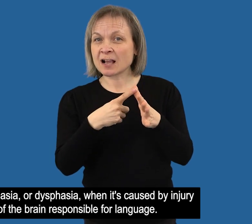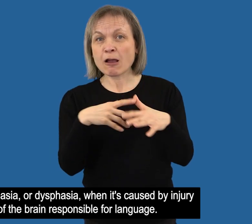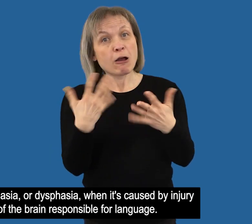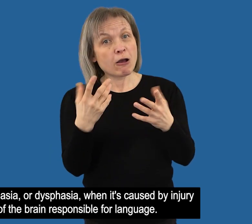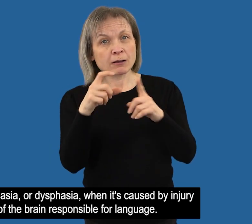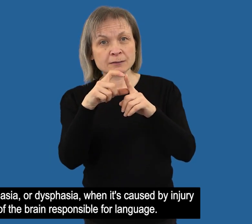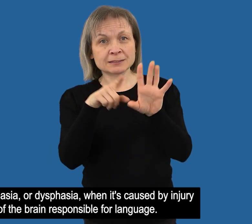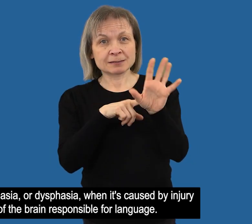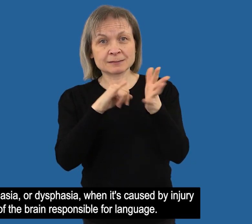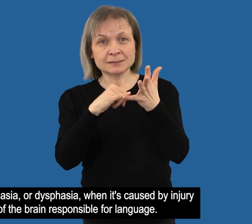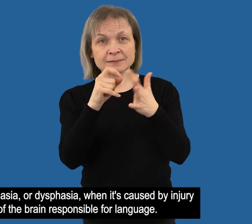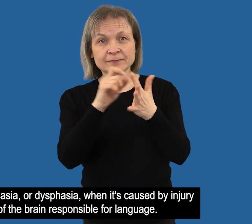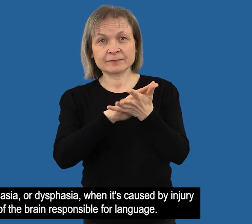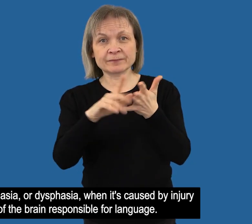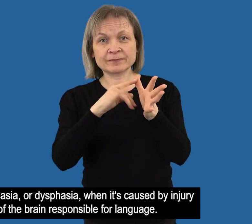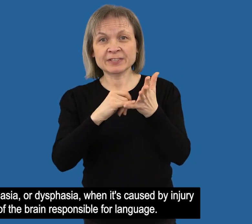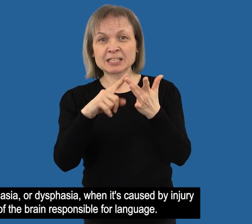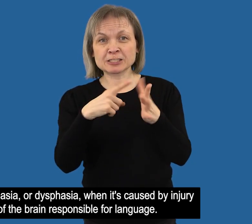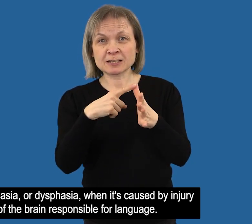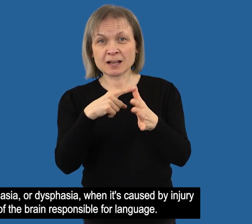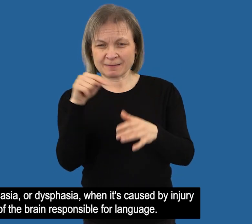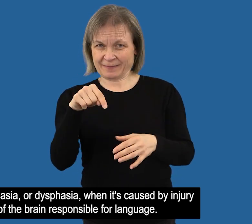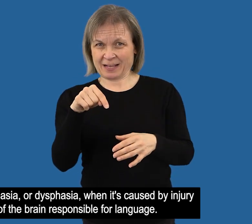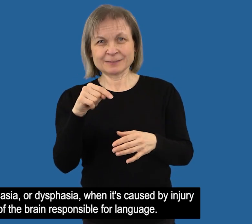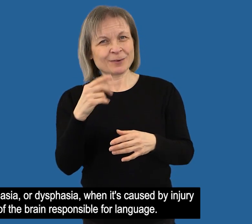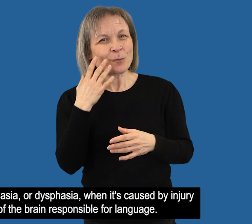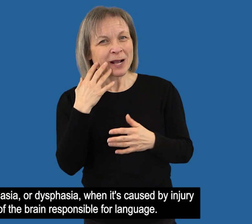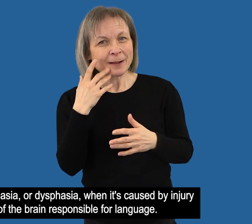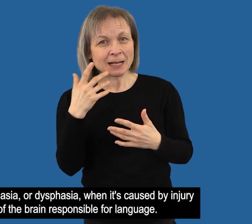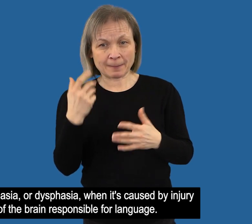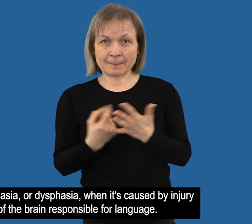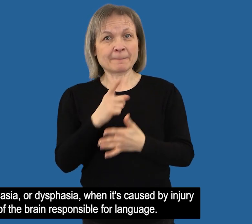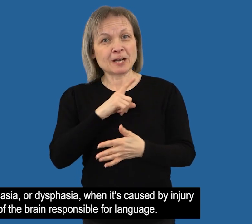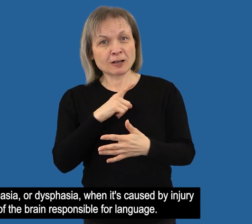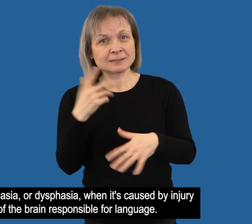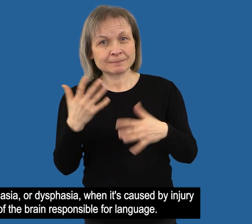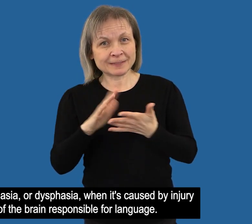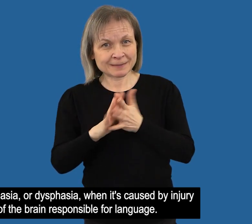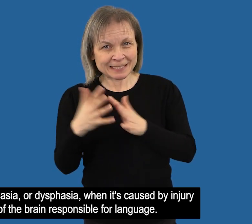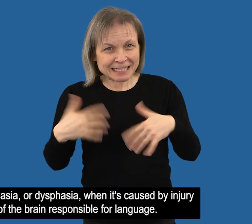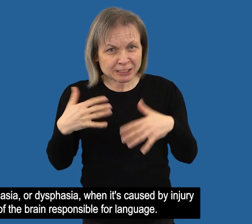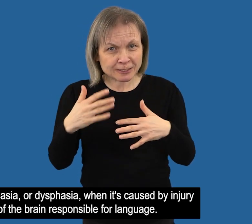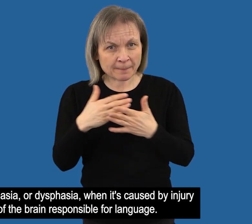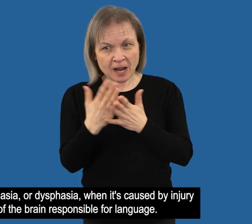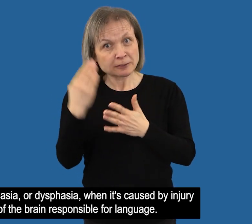This is known as aphasia or dysphasia when it's caused by injury to the parts of the brain responsible for